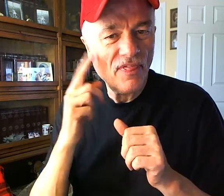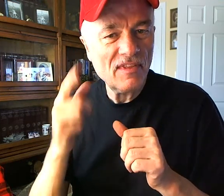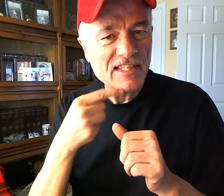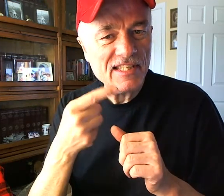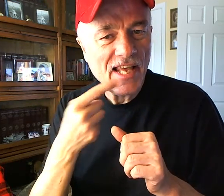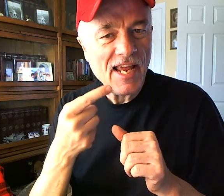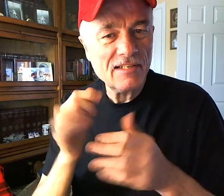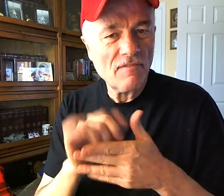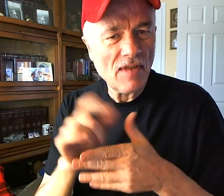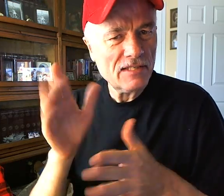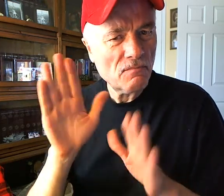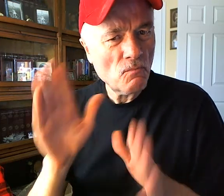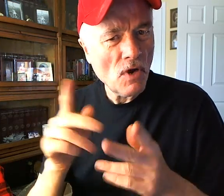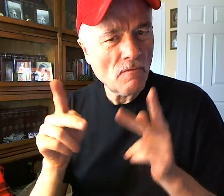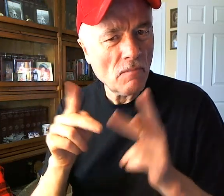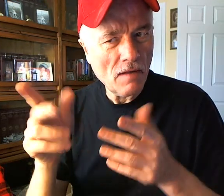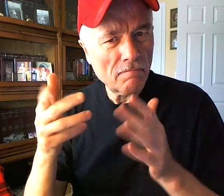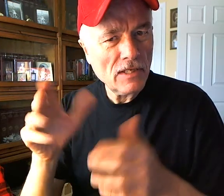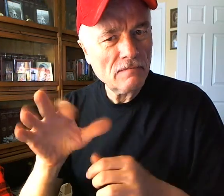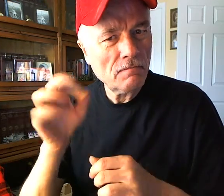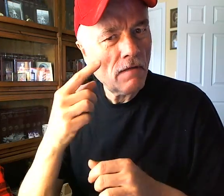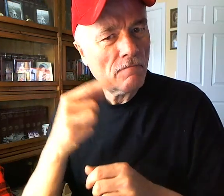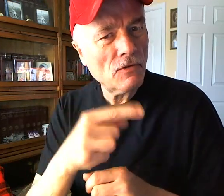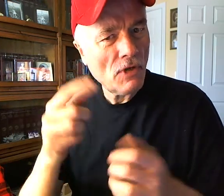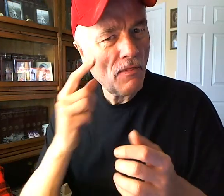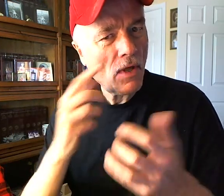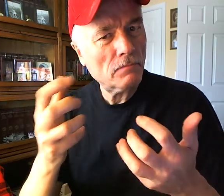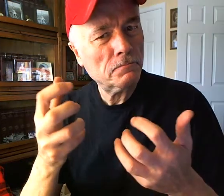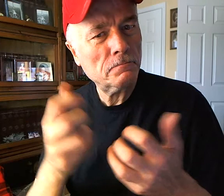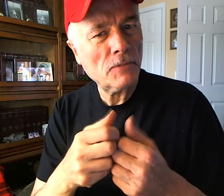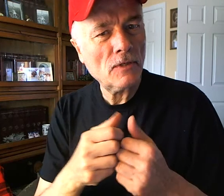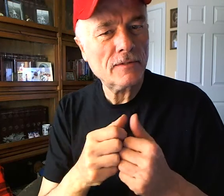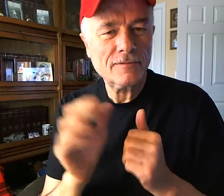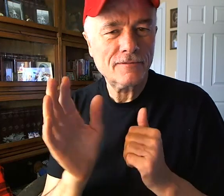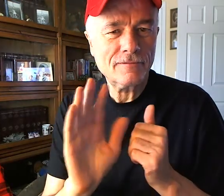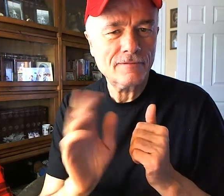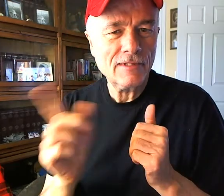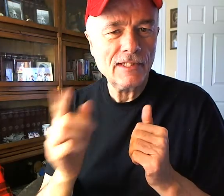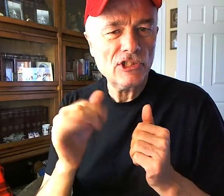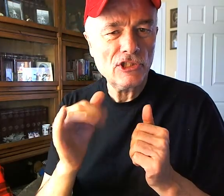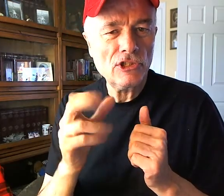to disguise that break in the paint right there and create two rooms.